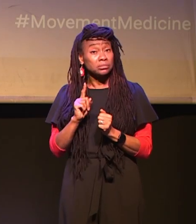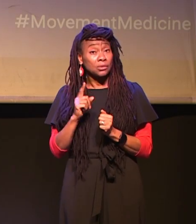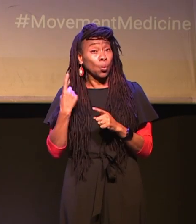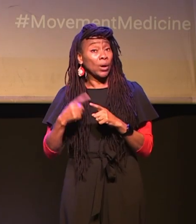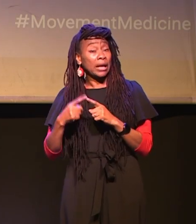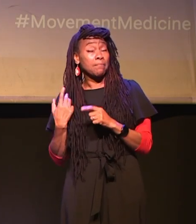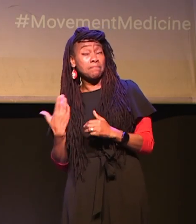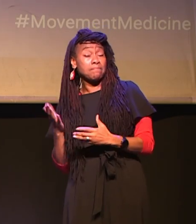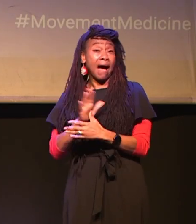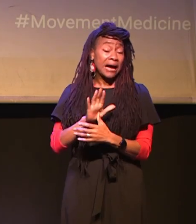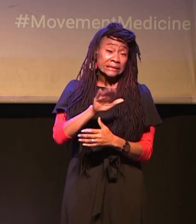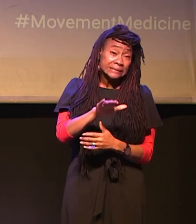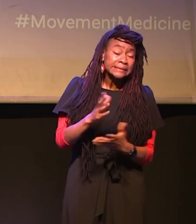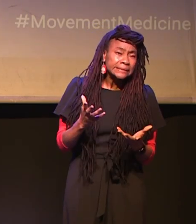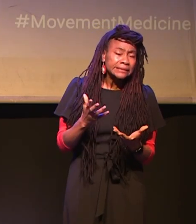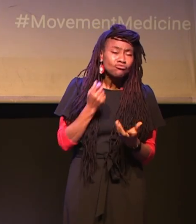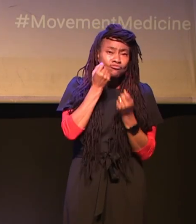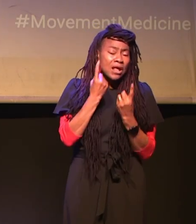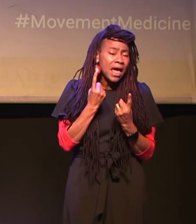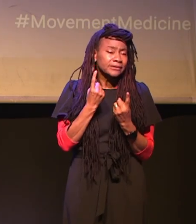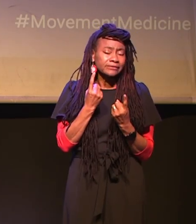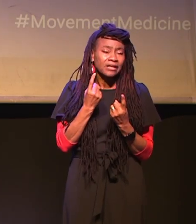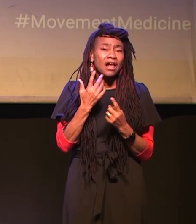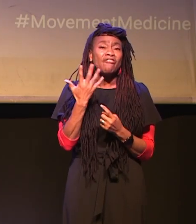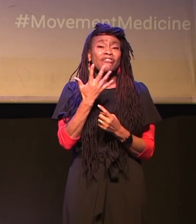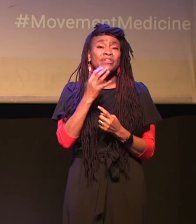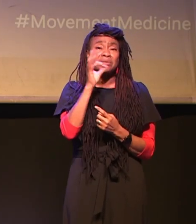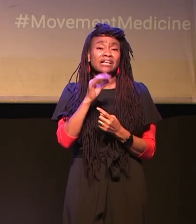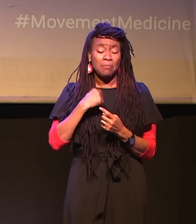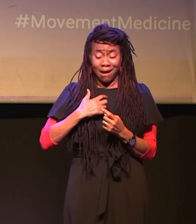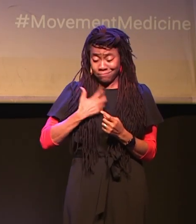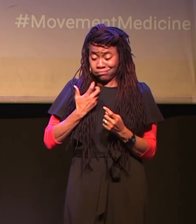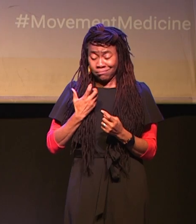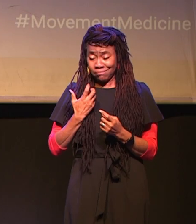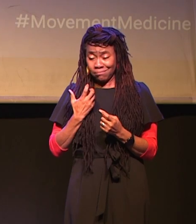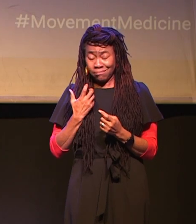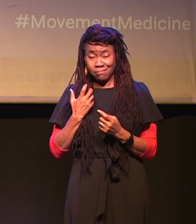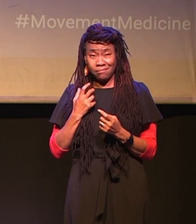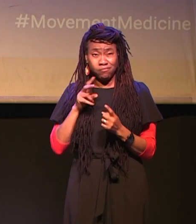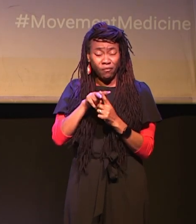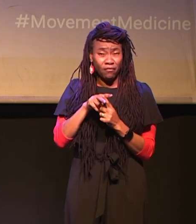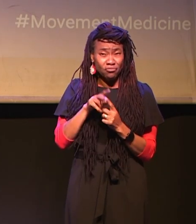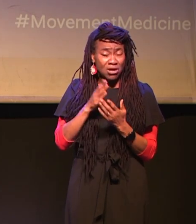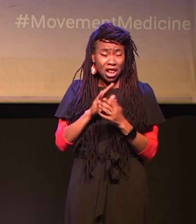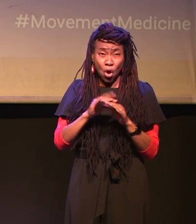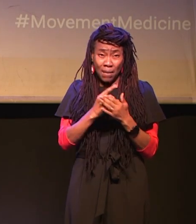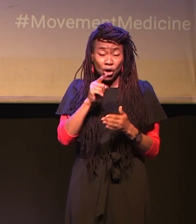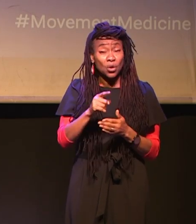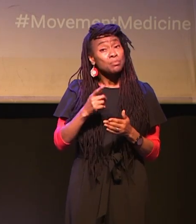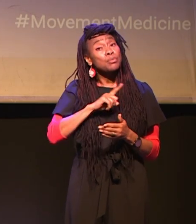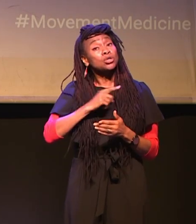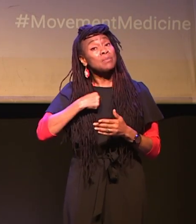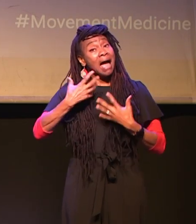to get there because I have a practice of trying to figure out what's going on in here. So I think that to me, it's a